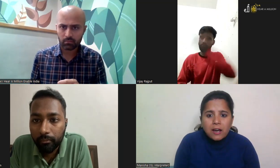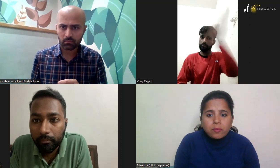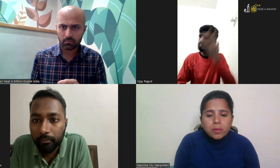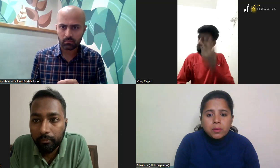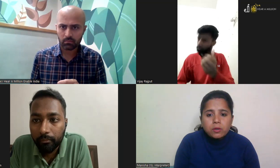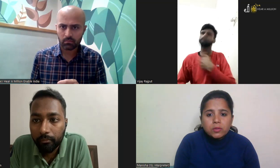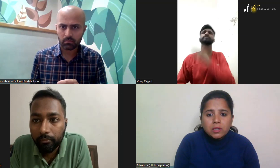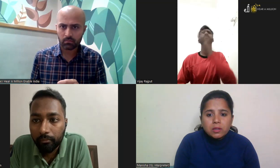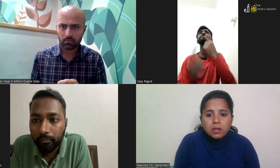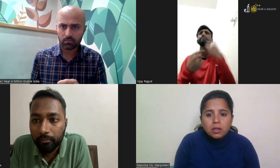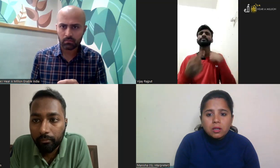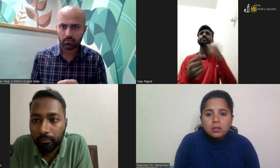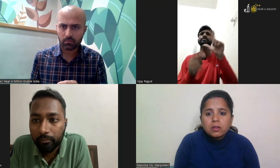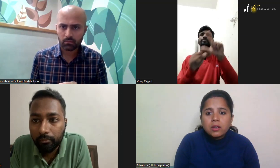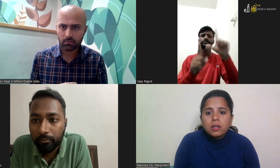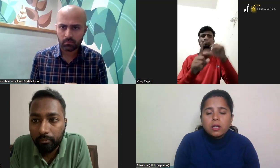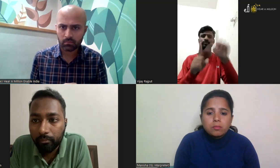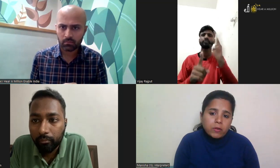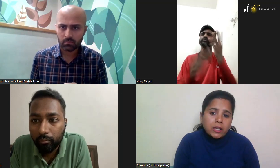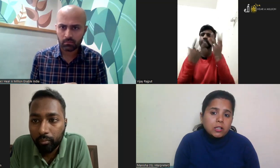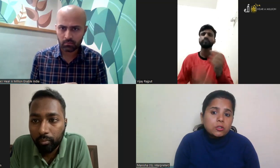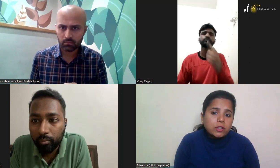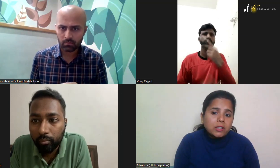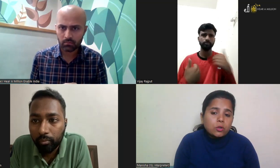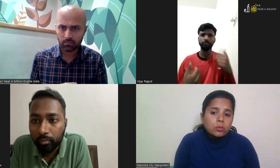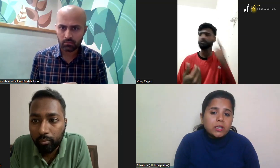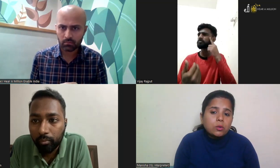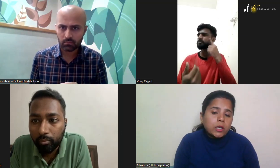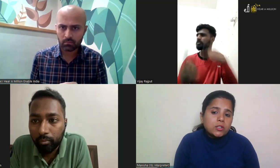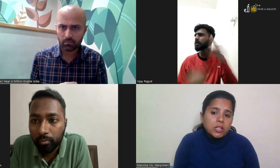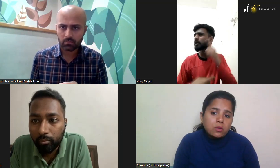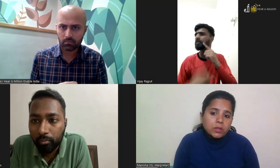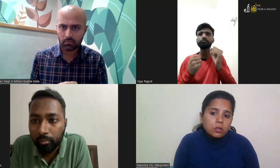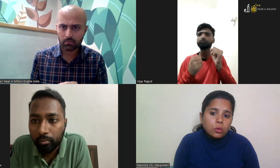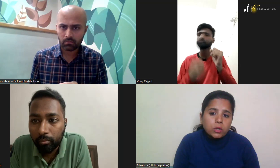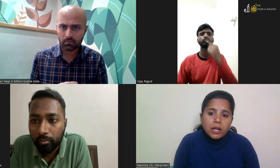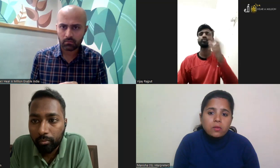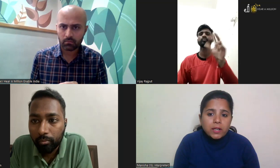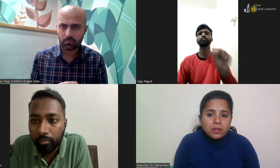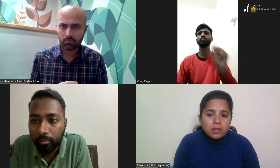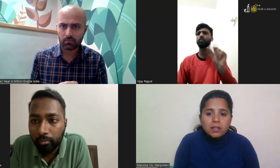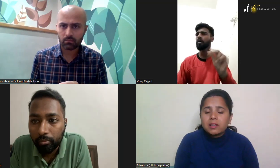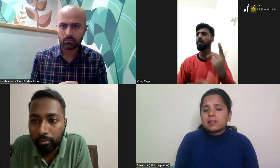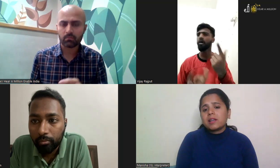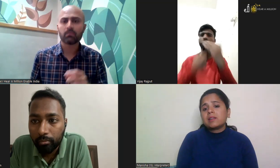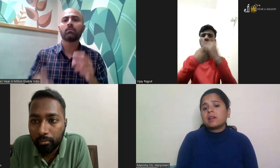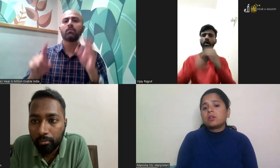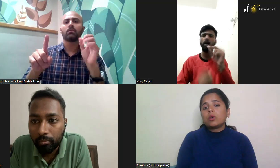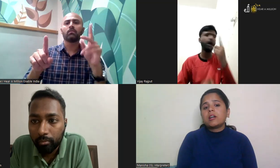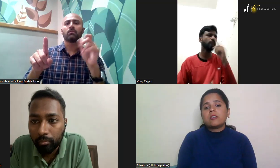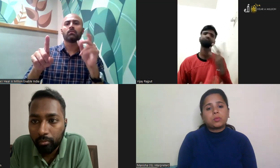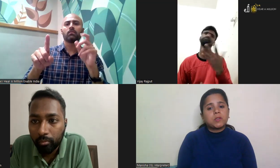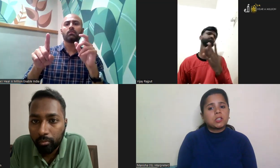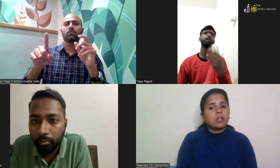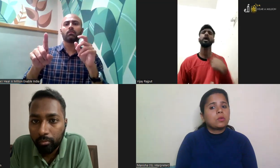So the staff member of the vehicle insurance, they told me that you can check with the court. I went there and they said that